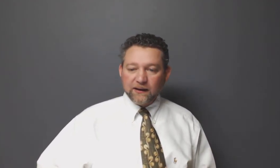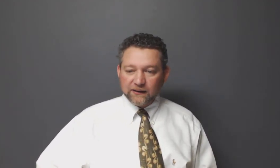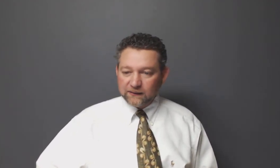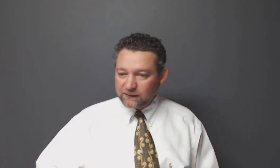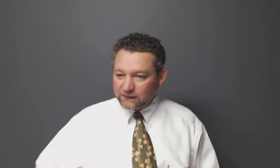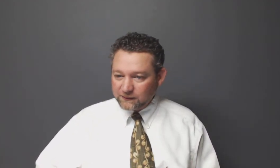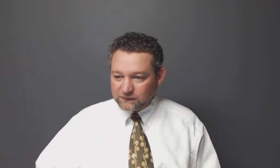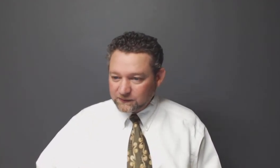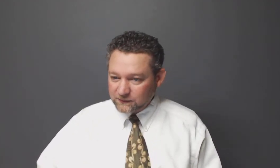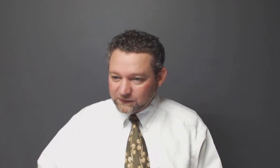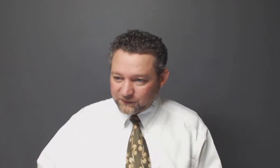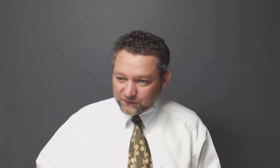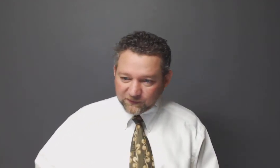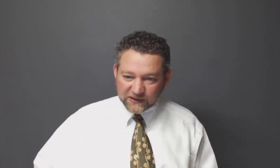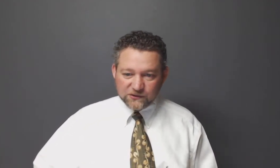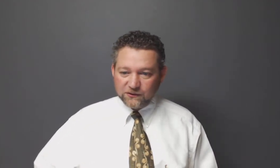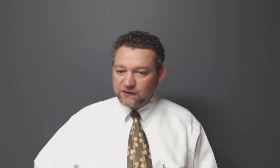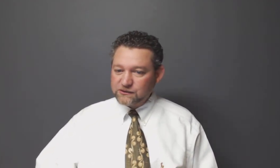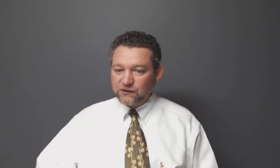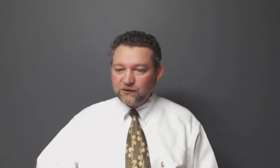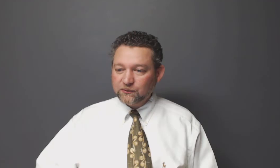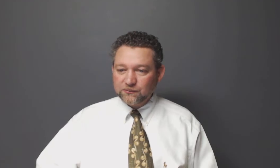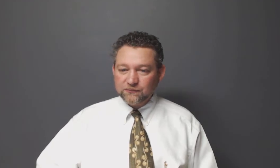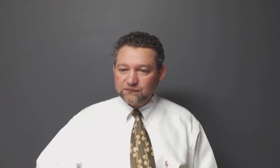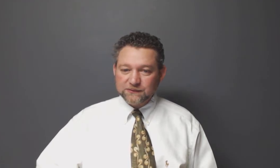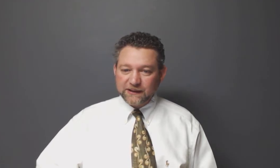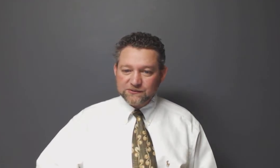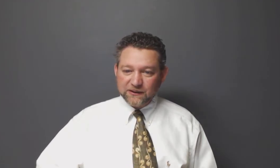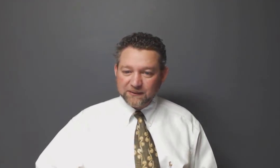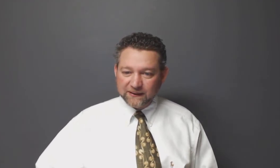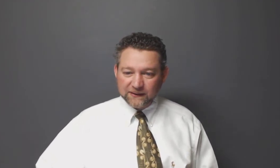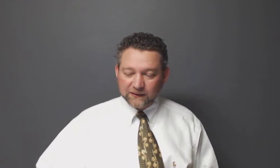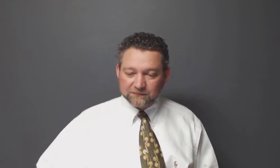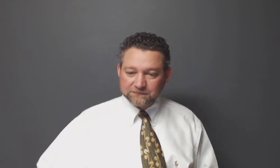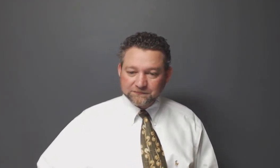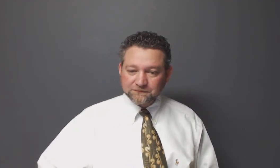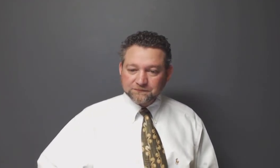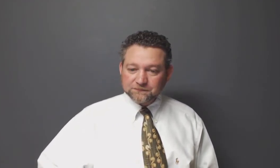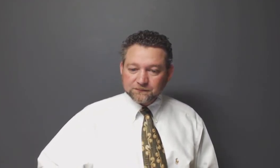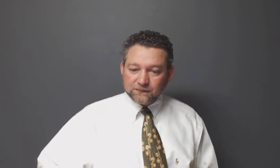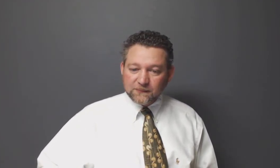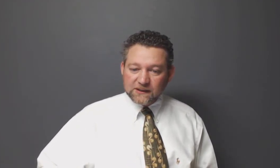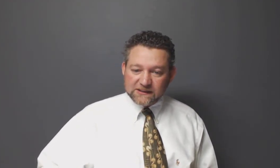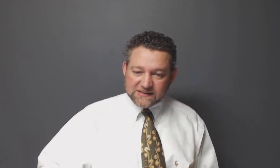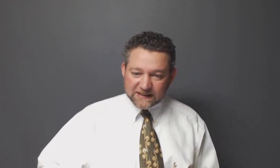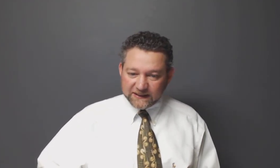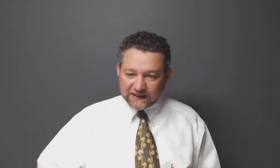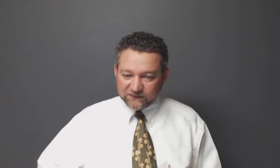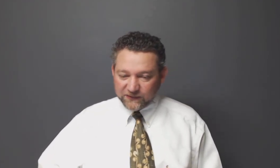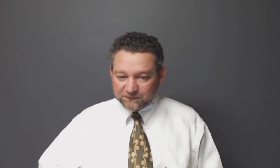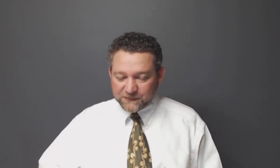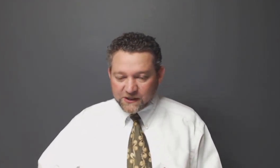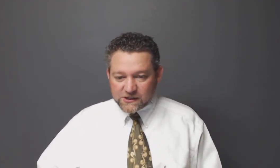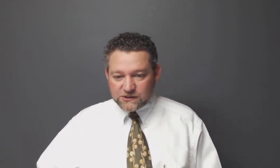and the vineyard, it's all ties right back in. It's second advent.